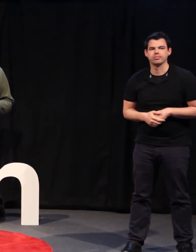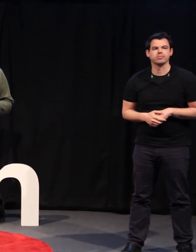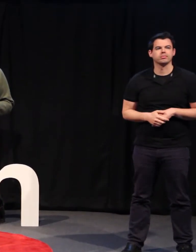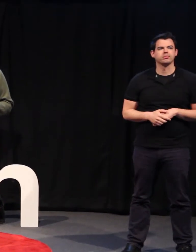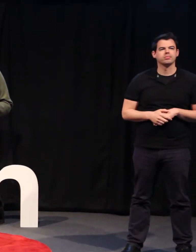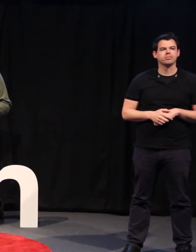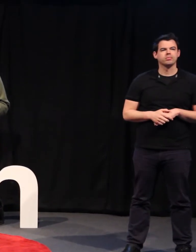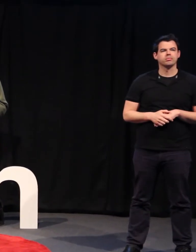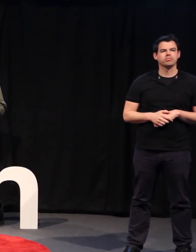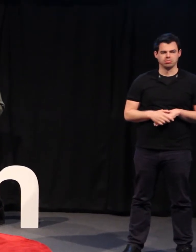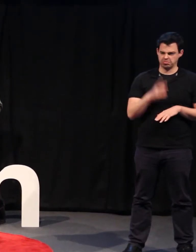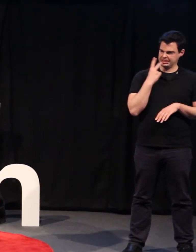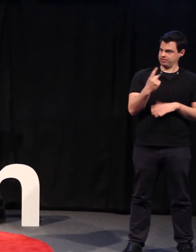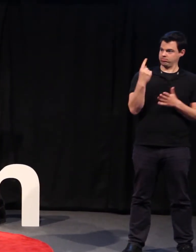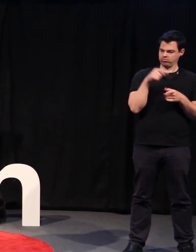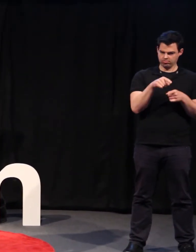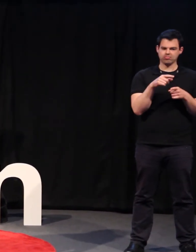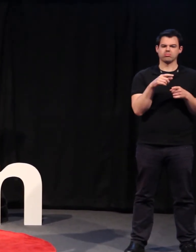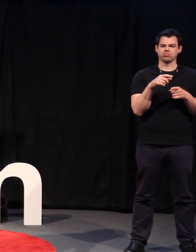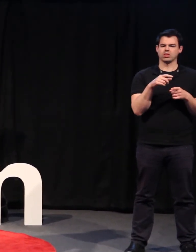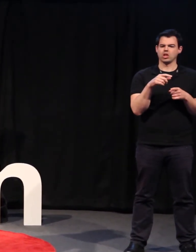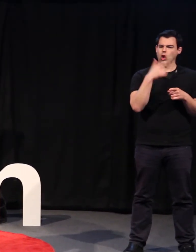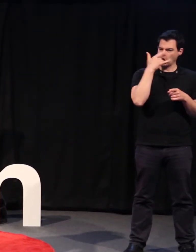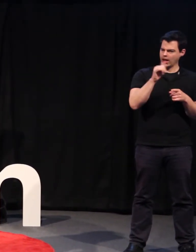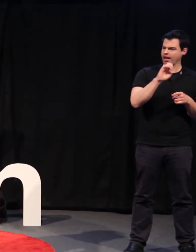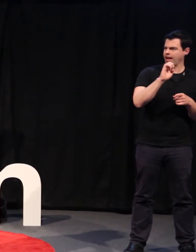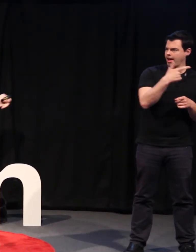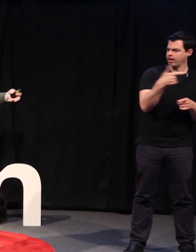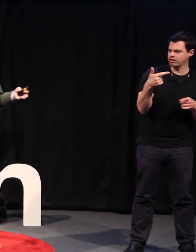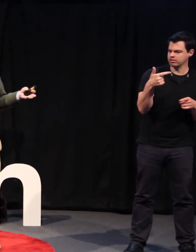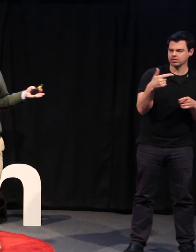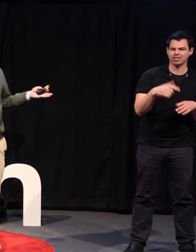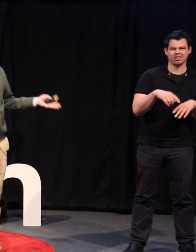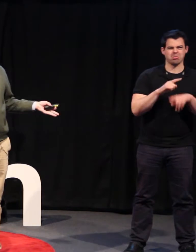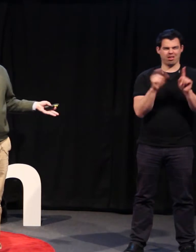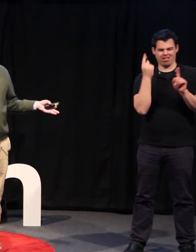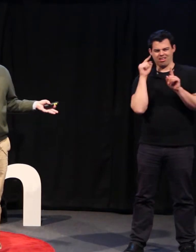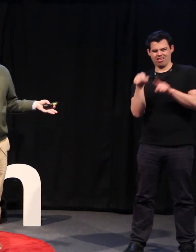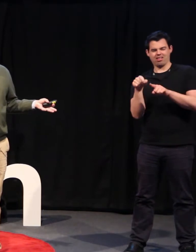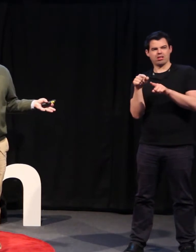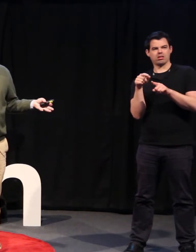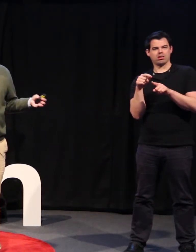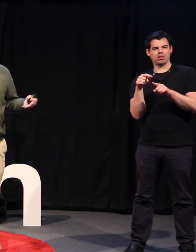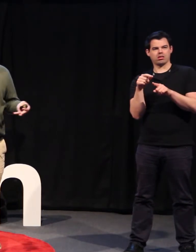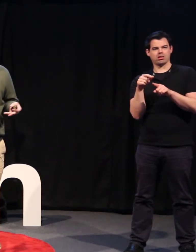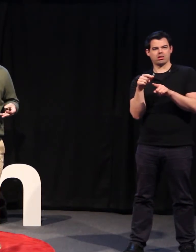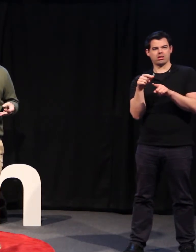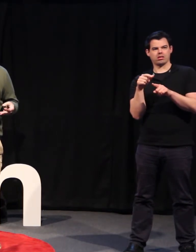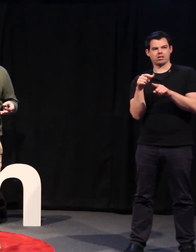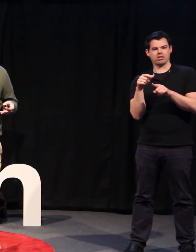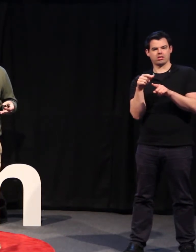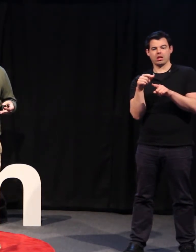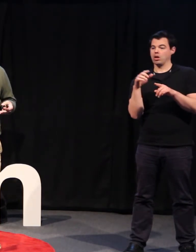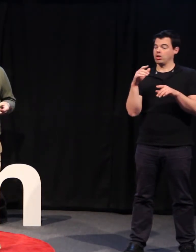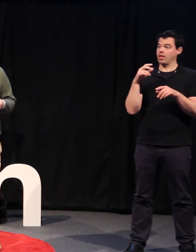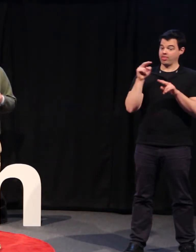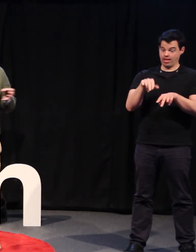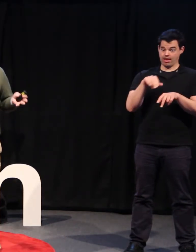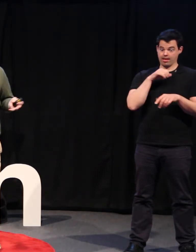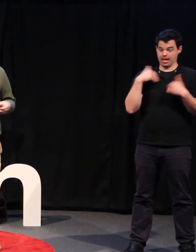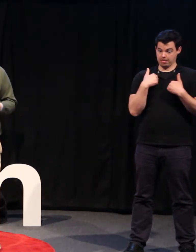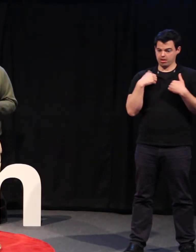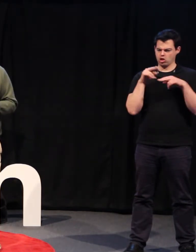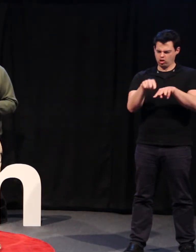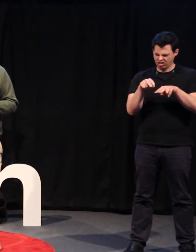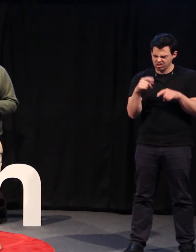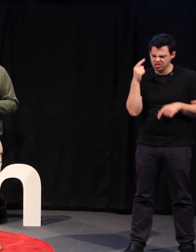are egg-like cells, we call them oocytes, inside of what, from the outside of this animal, appear to be a male. And most of